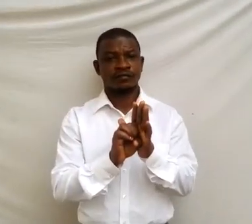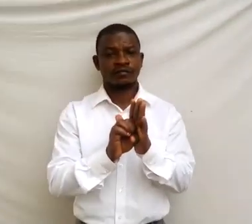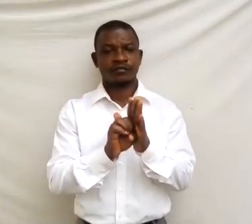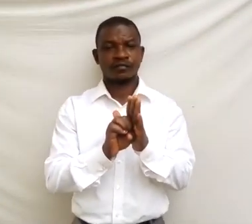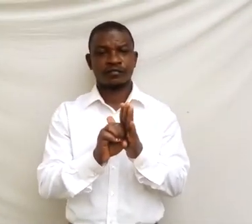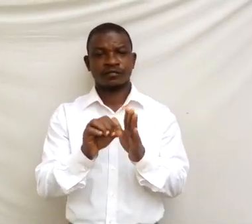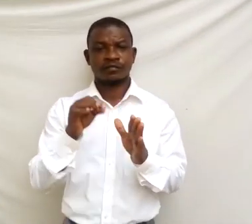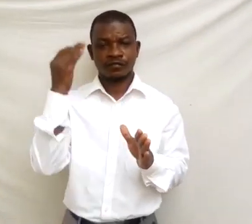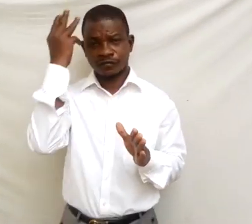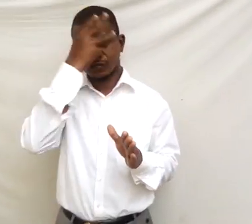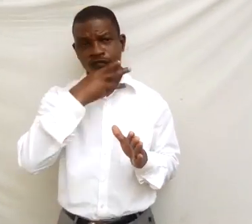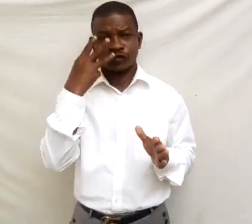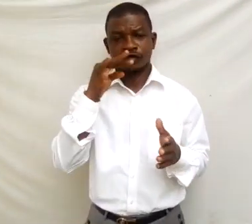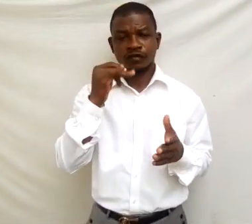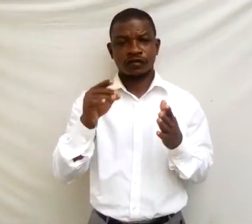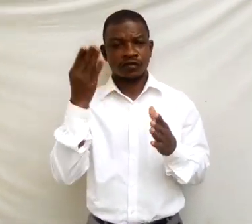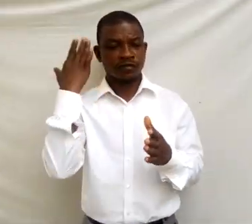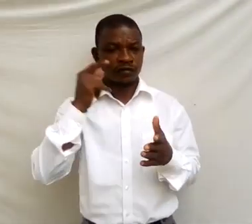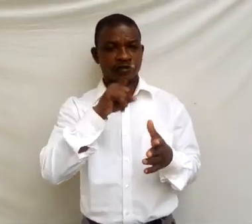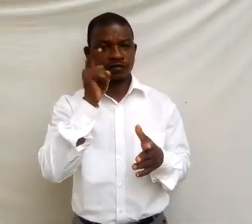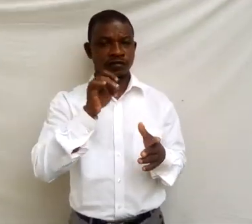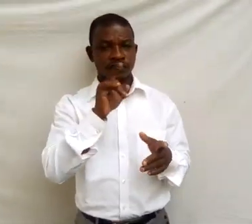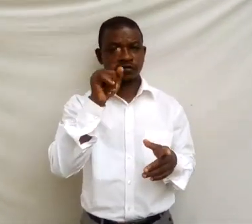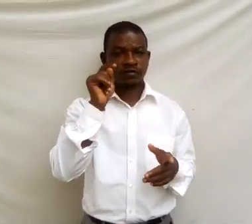while past question 2009, question 9a.